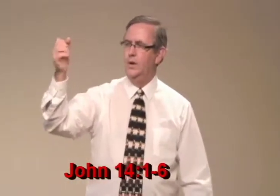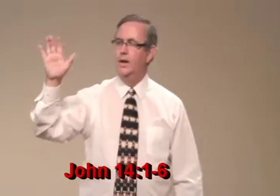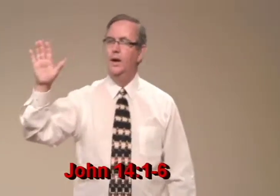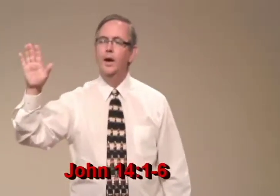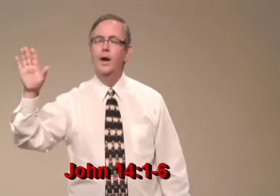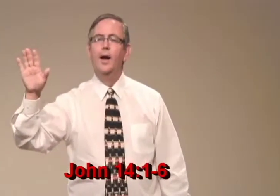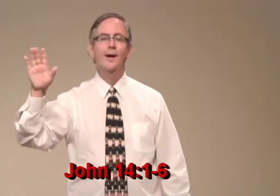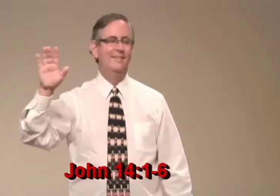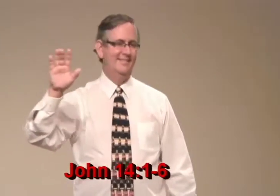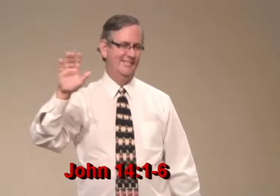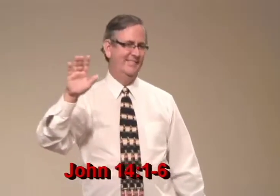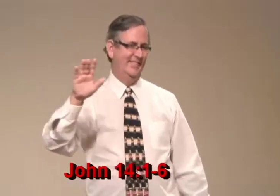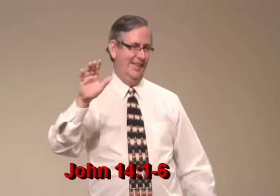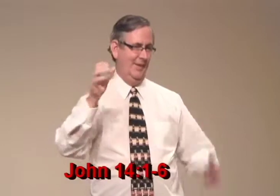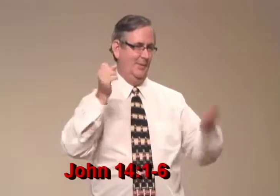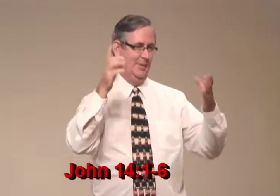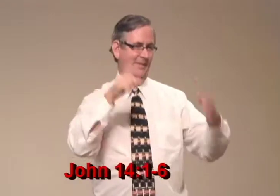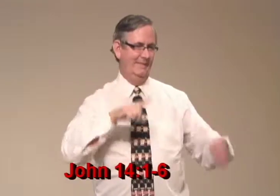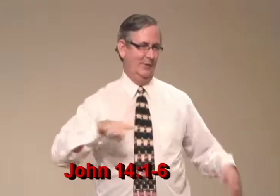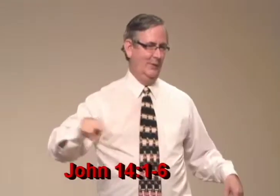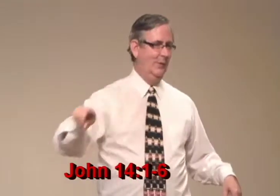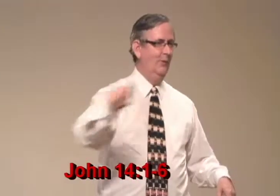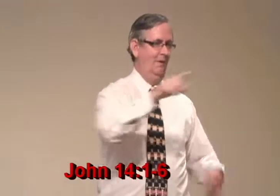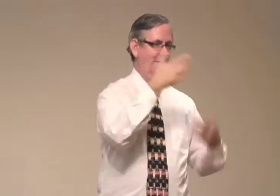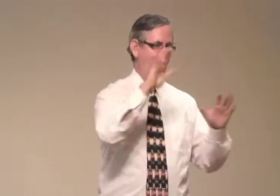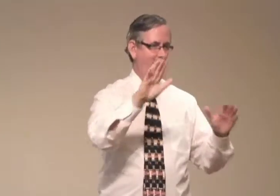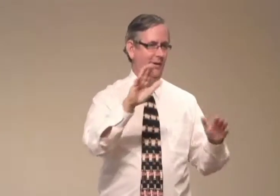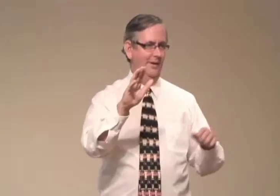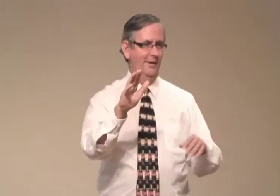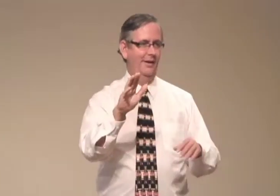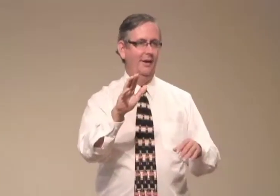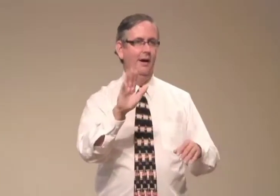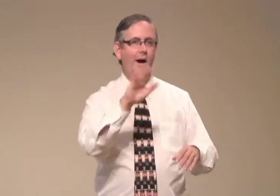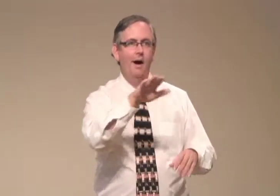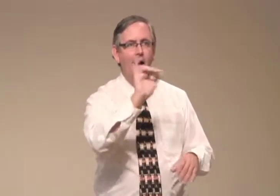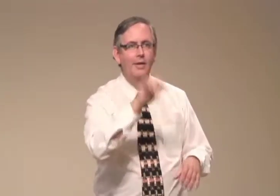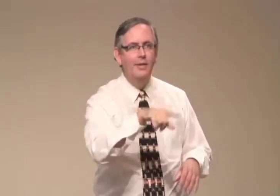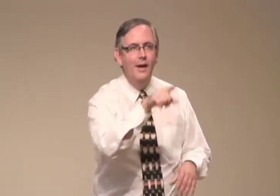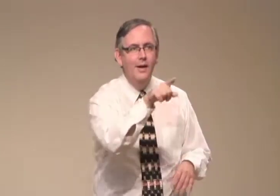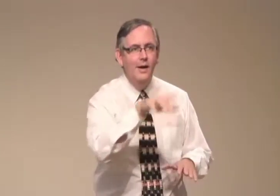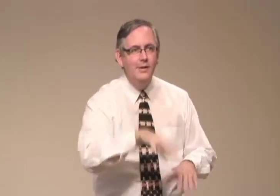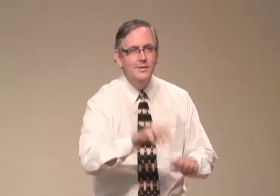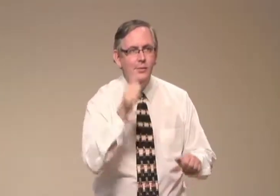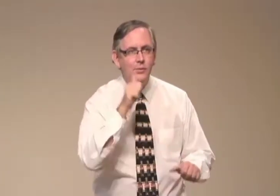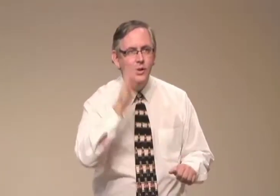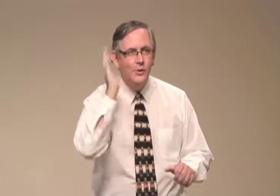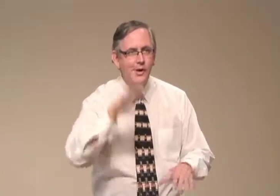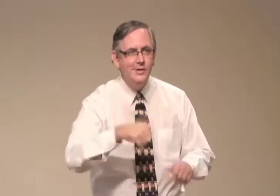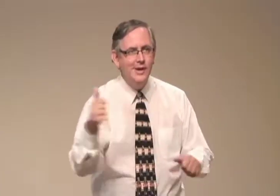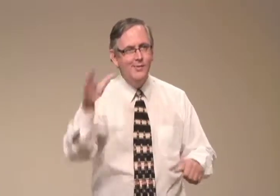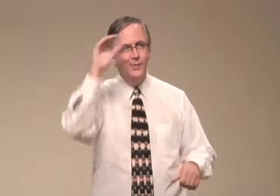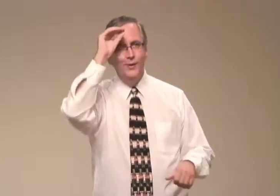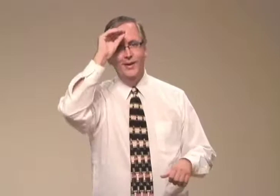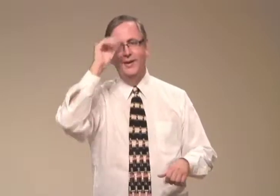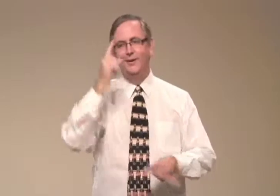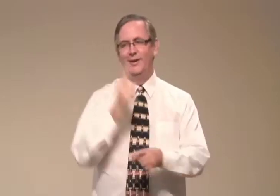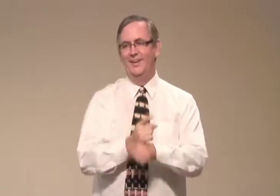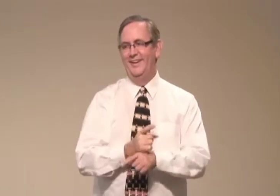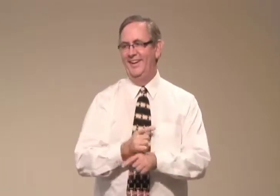And before we read, many of you have asked,